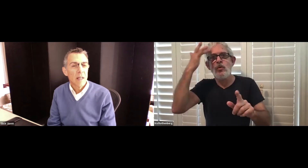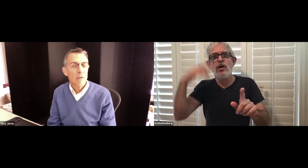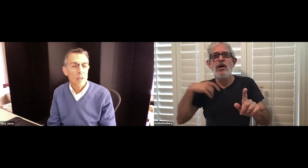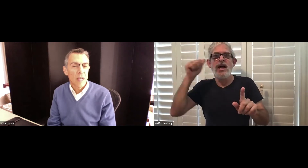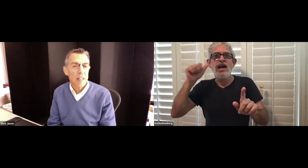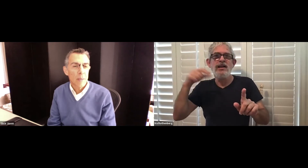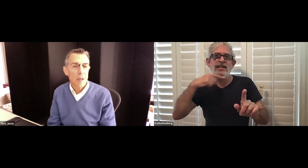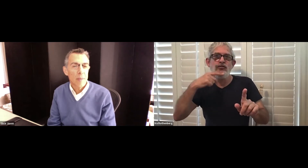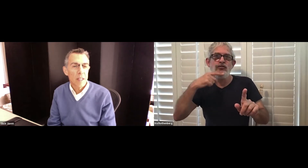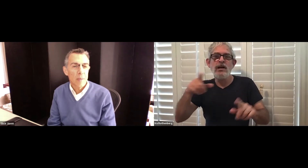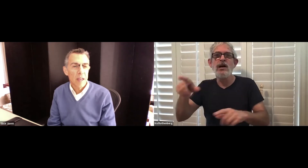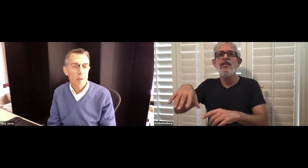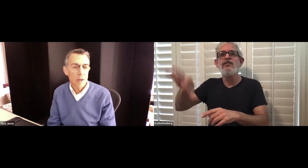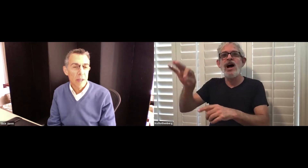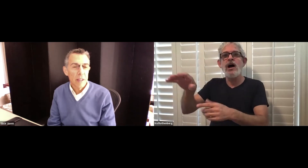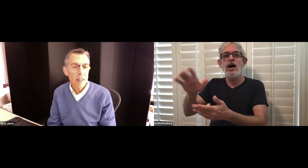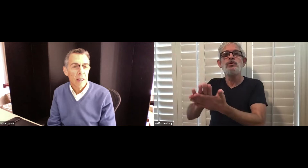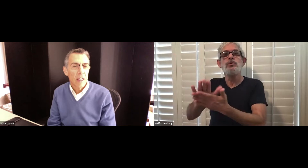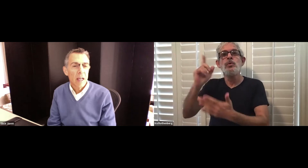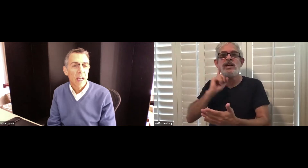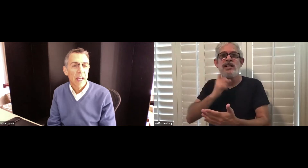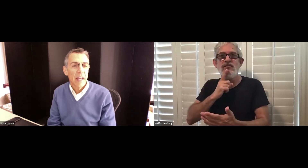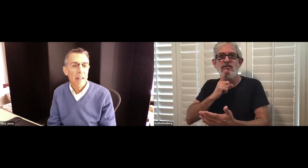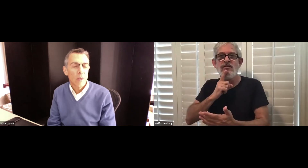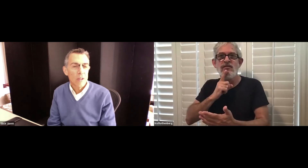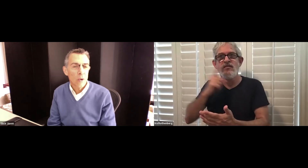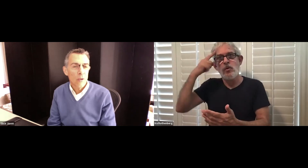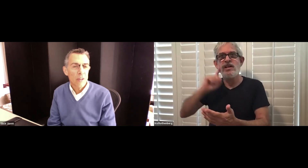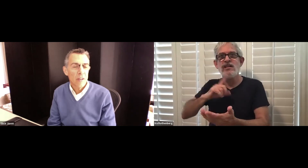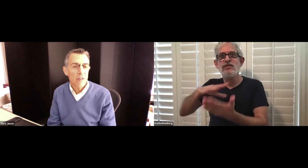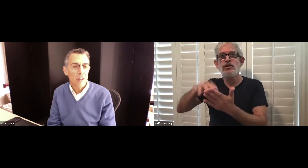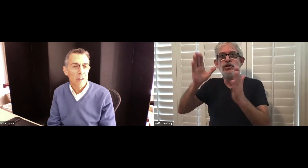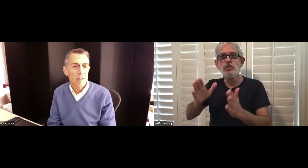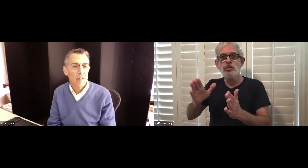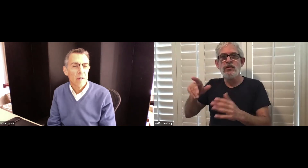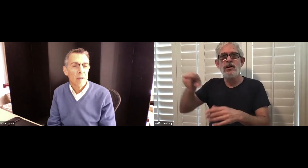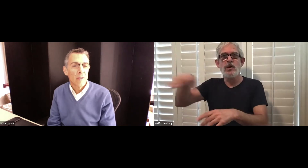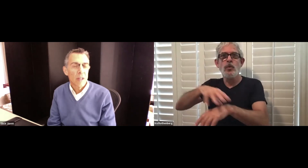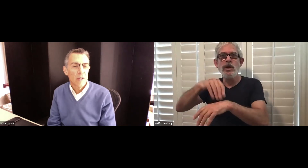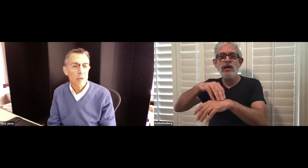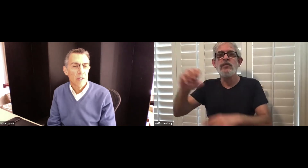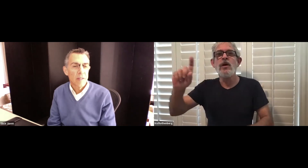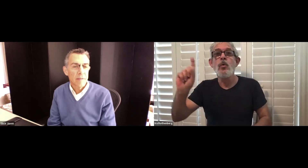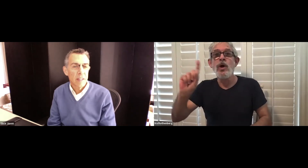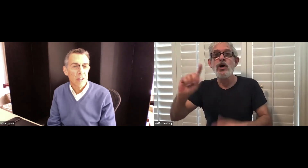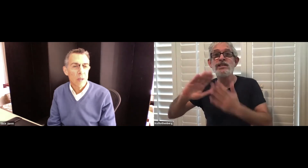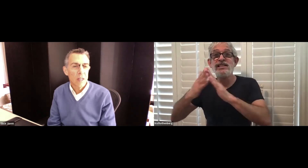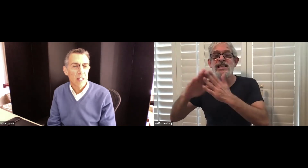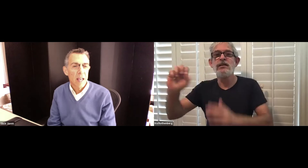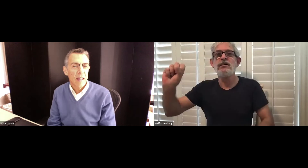they had to separate them because my aunt was hearing. And there was a school for the deaf there, for deaf students there in Sweden. That was